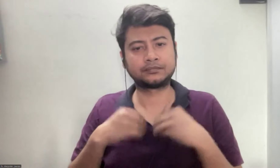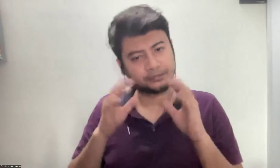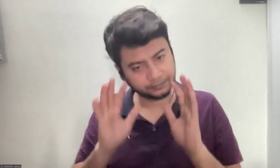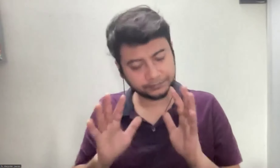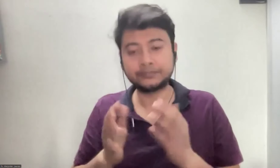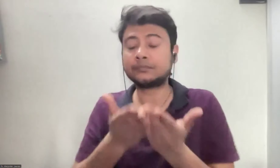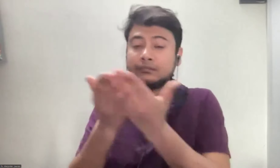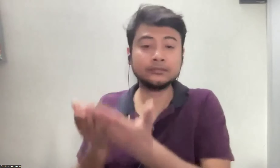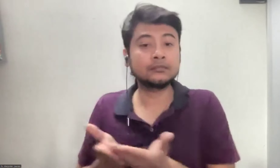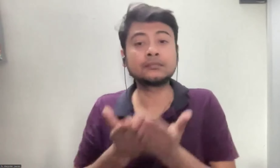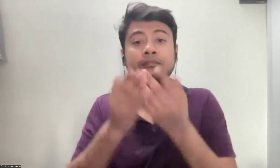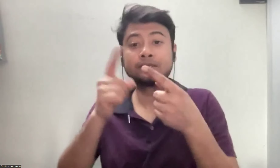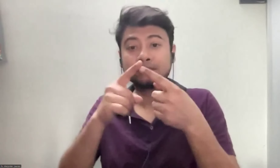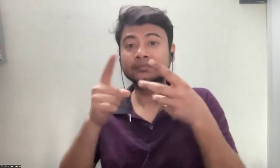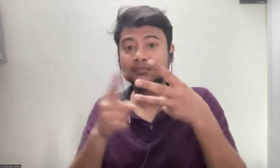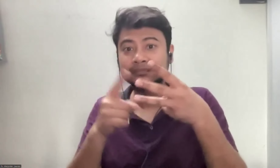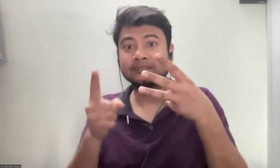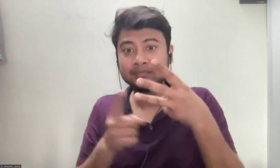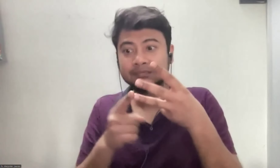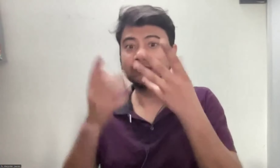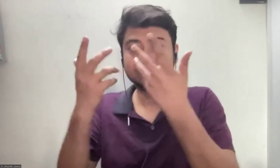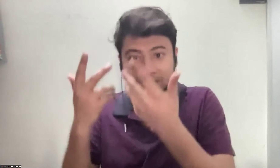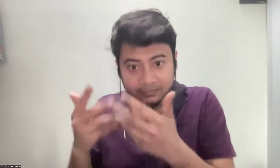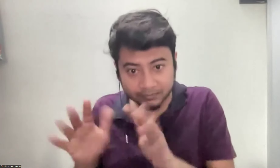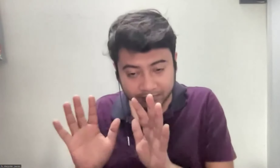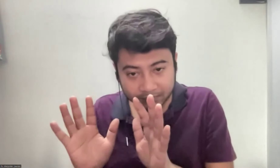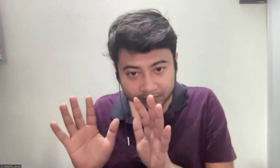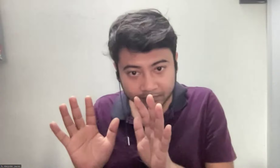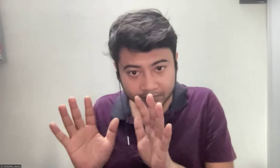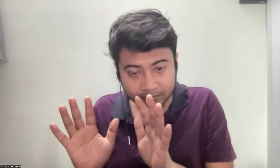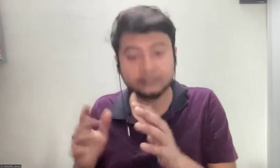our entire life or in the previous Janma.